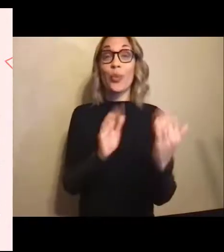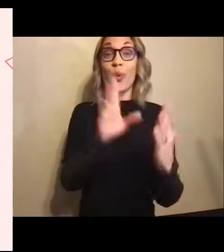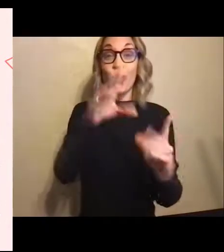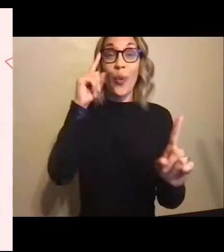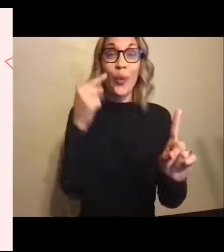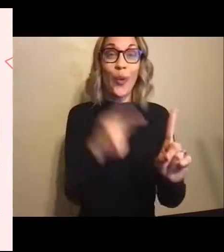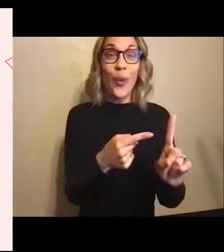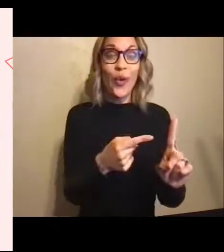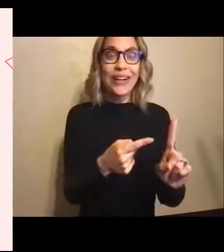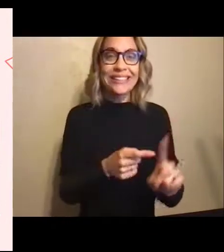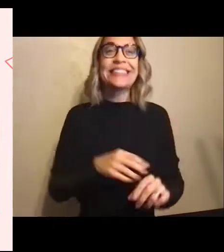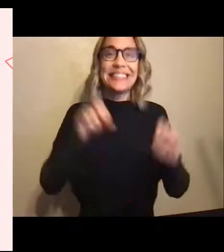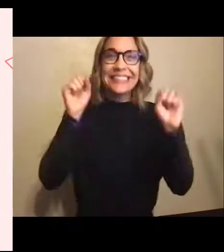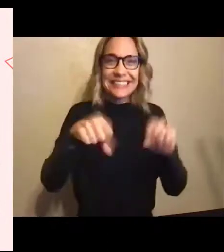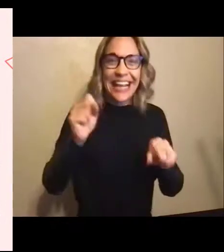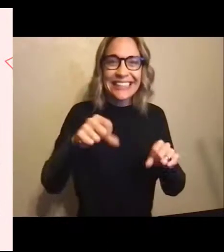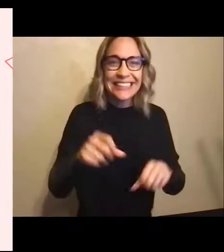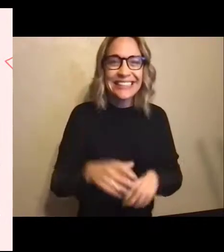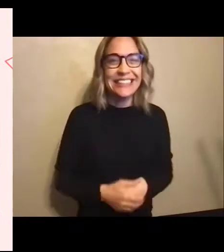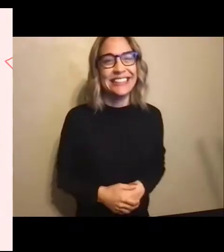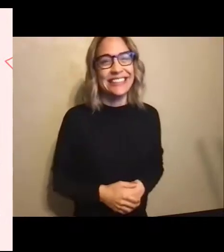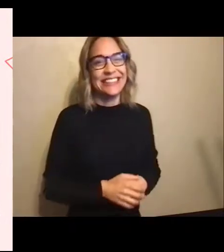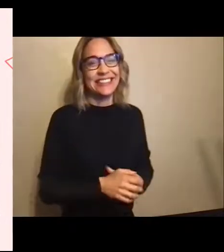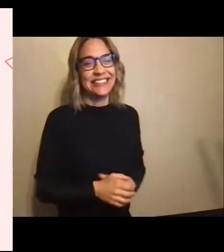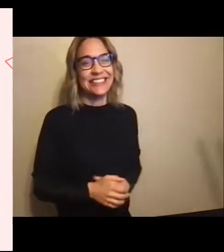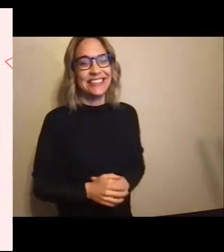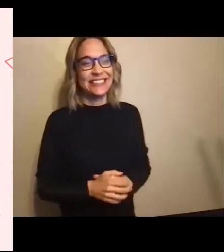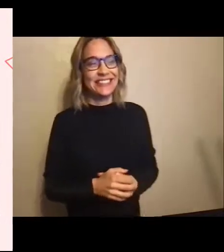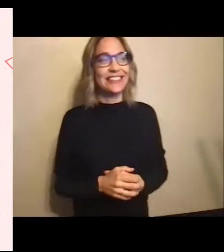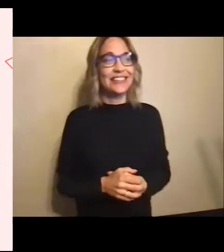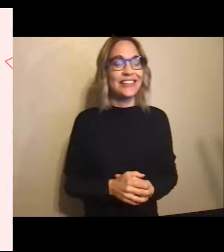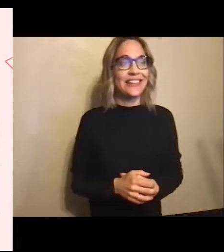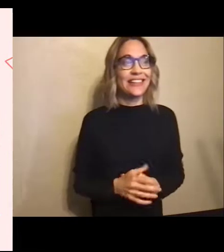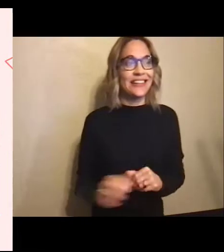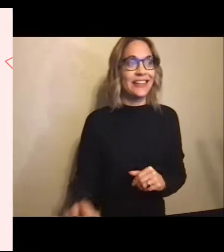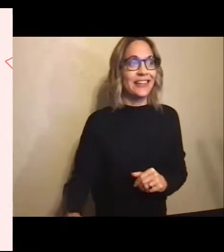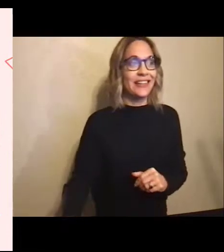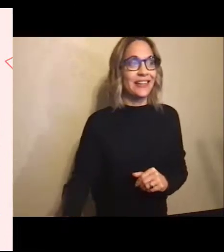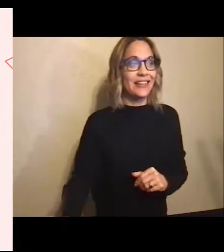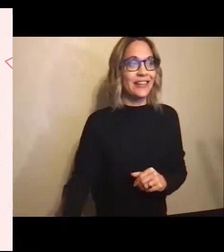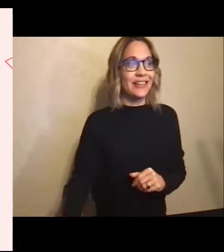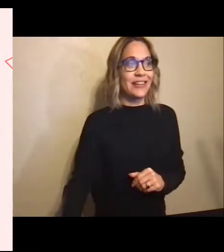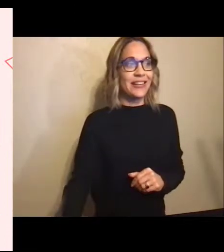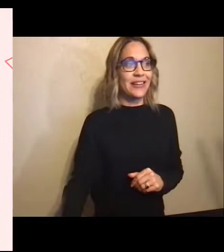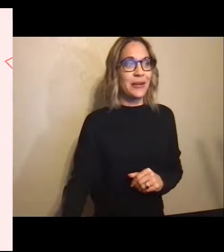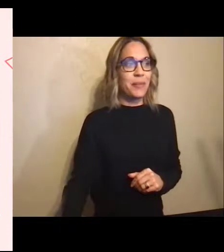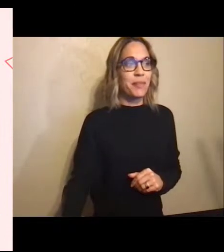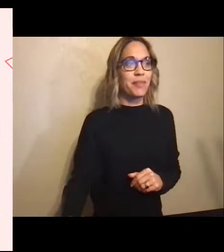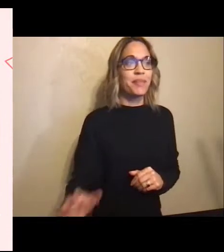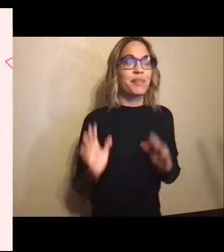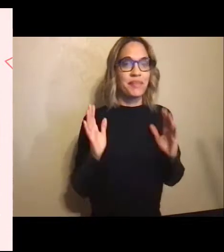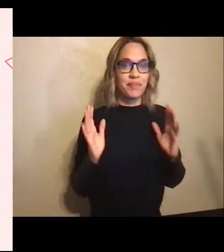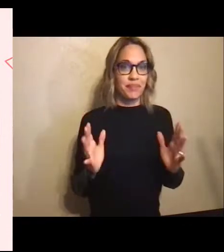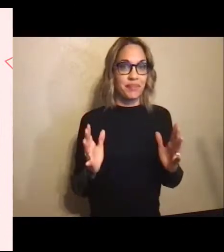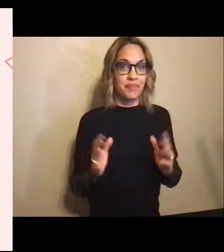And it doesn't necessarily mean intelligent, but it's how you need to write your goals.